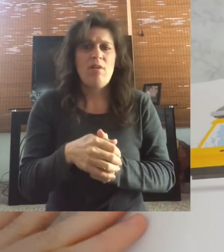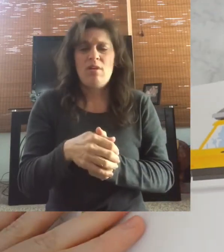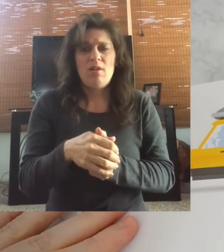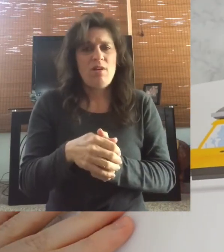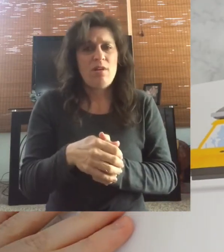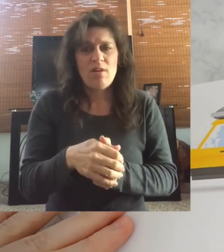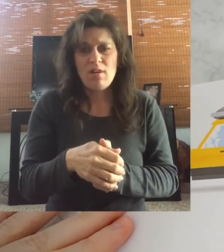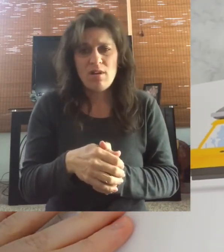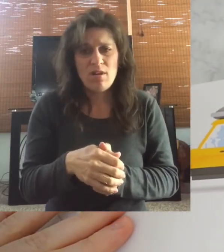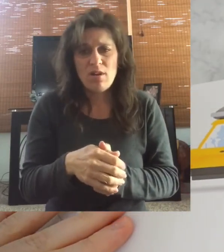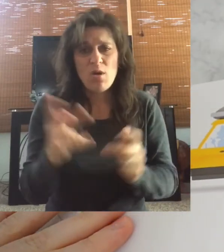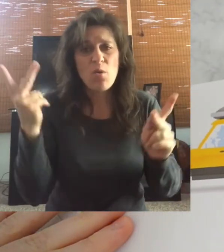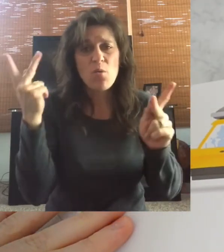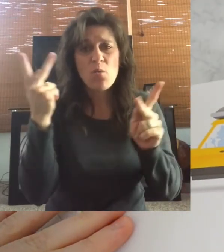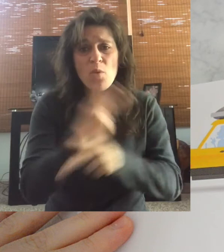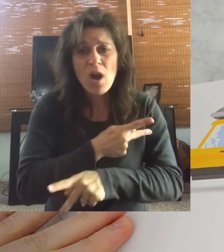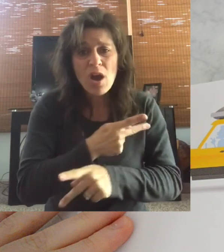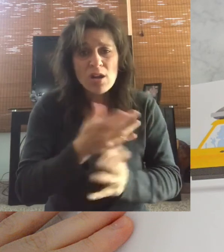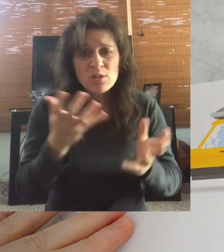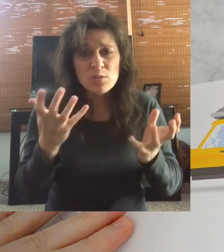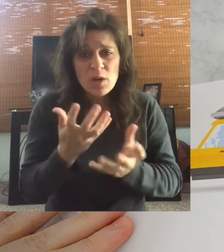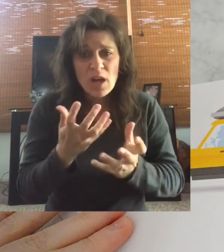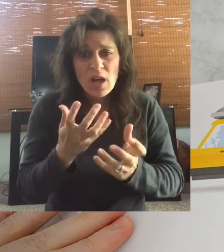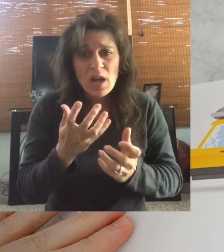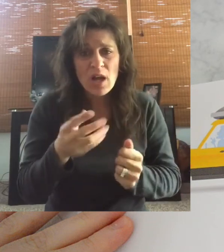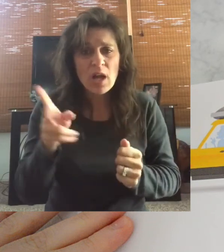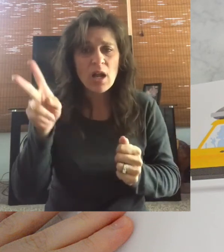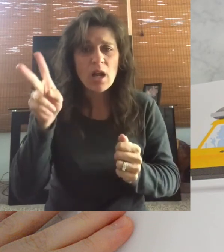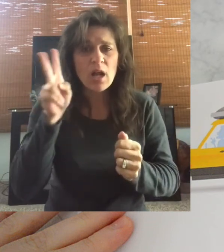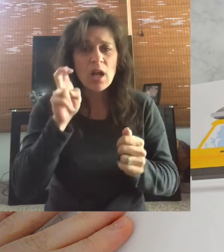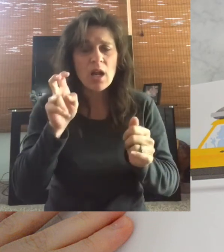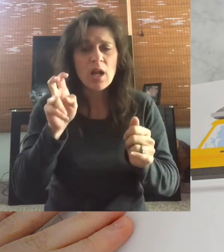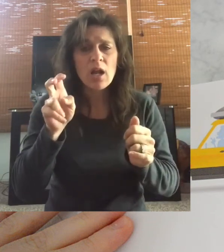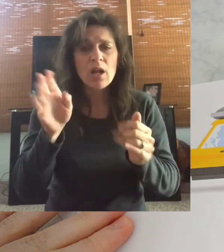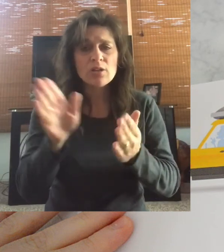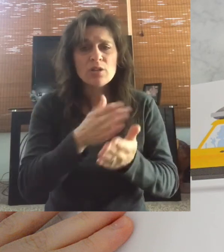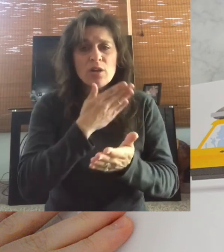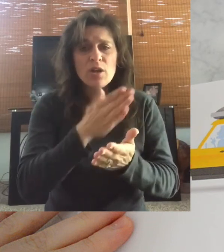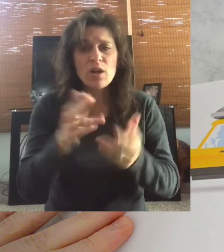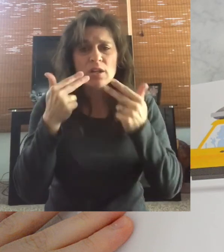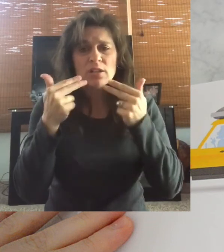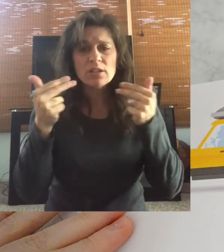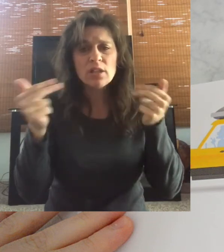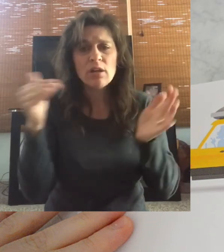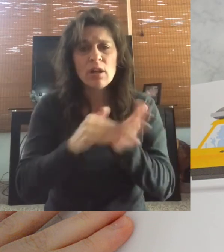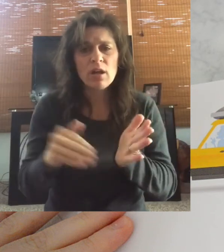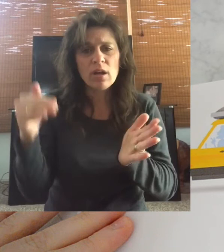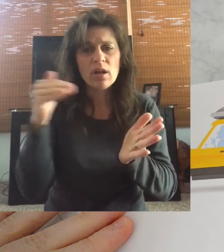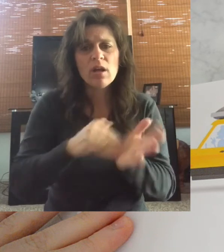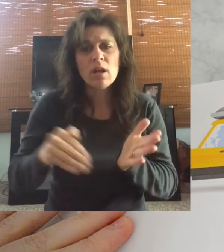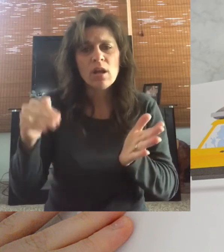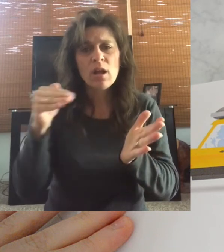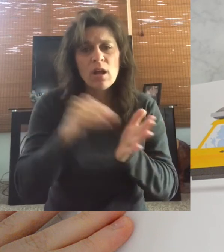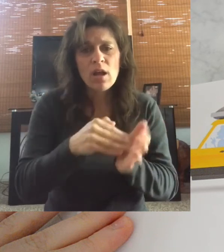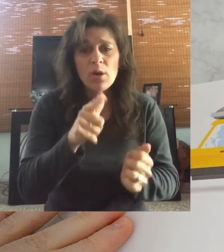Let me tell you, nothing is worse than hearing the same sad song sung off-key